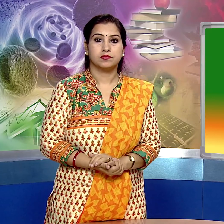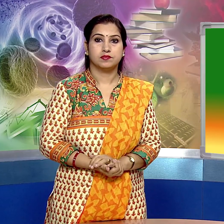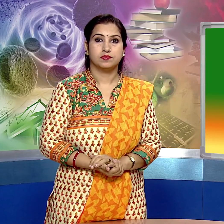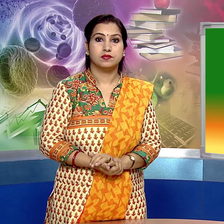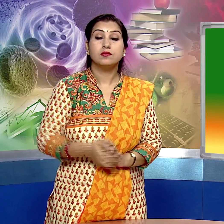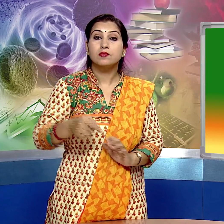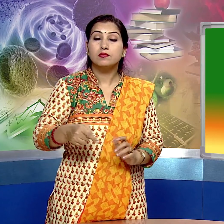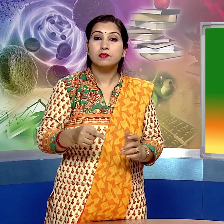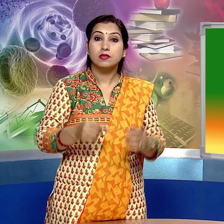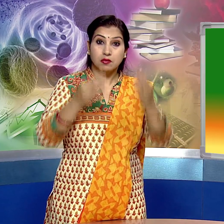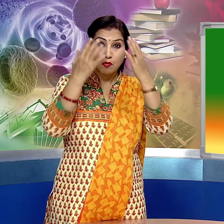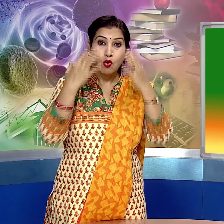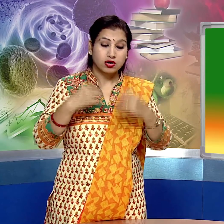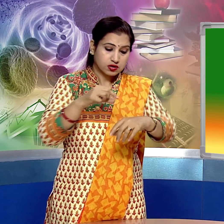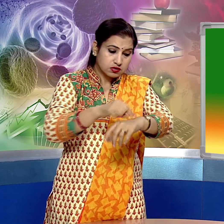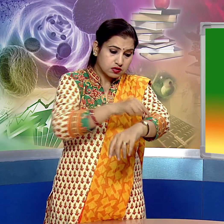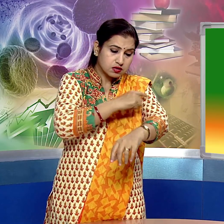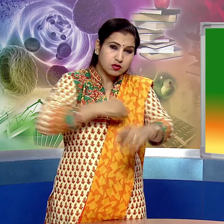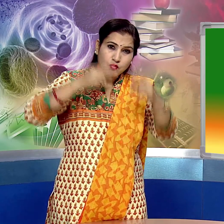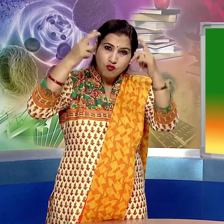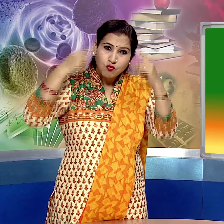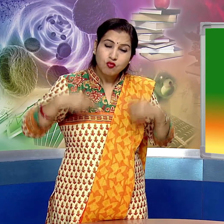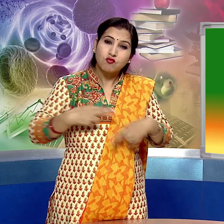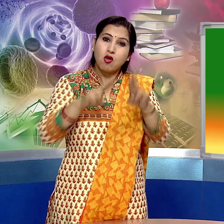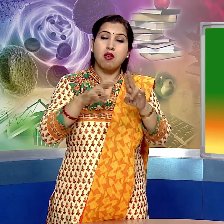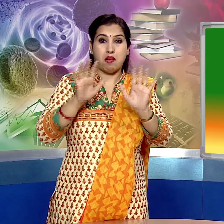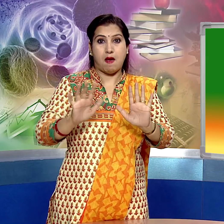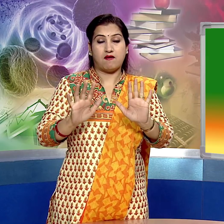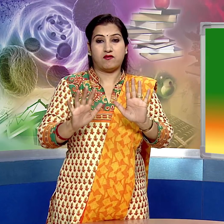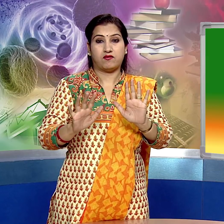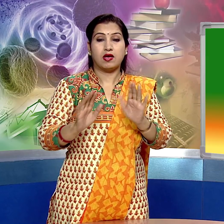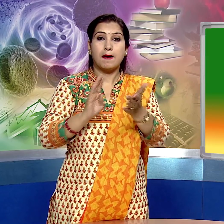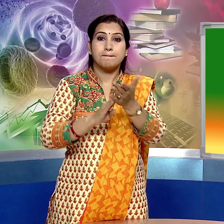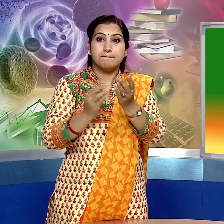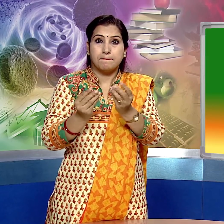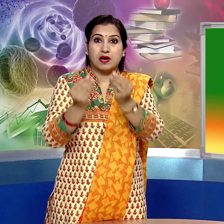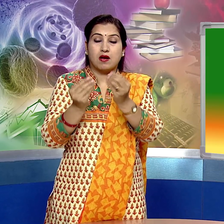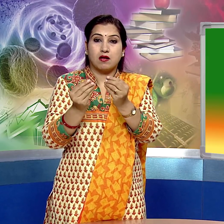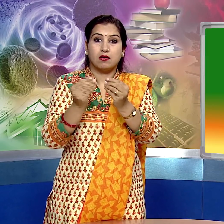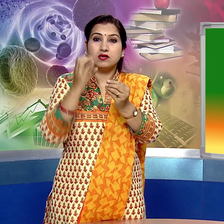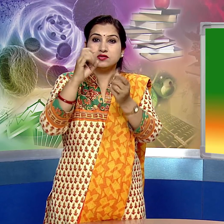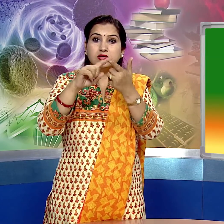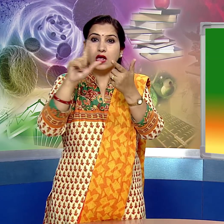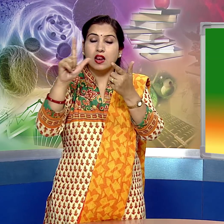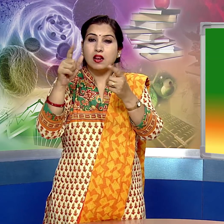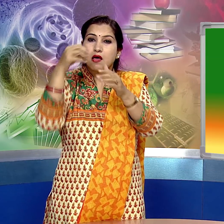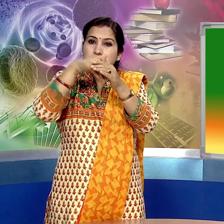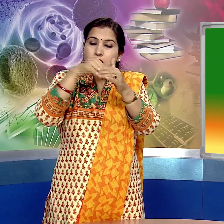Minerals are present in all body tissues and cells. They are present